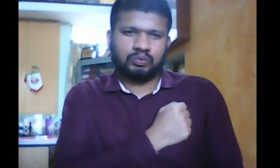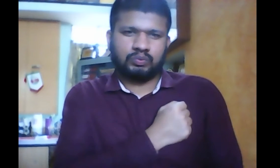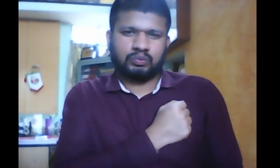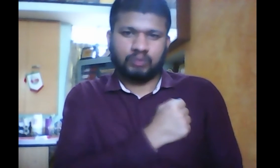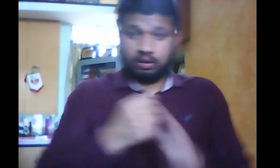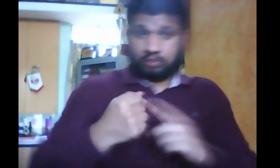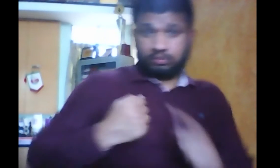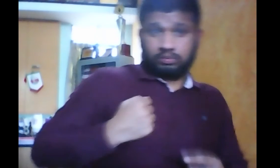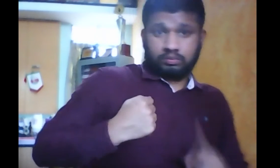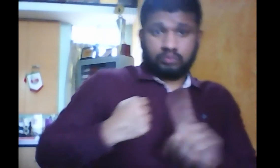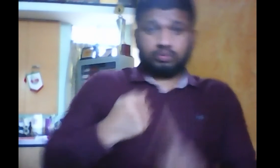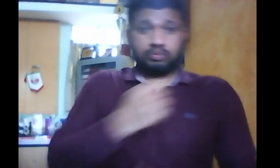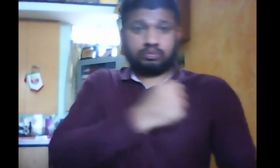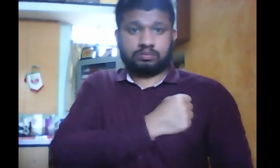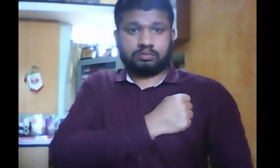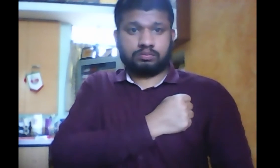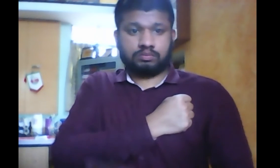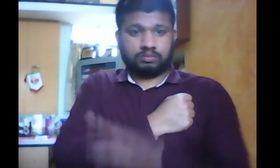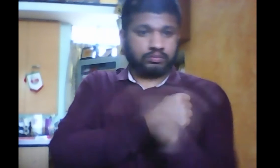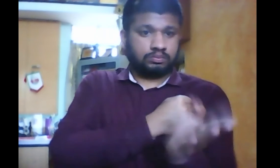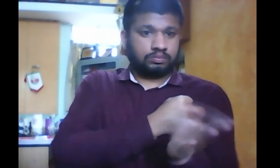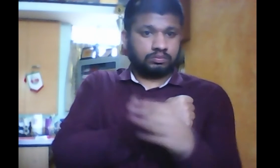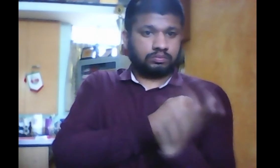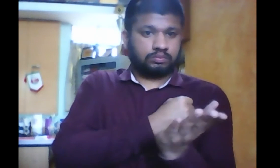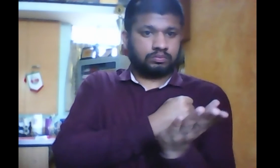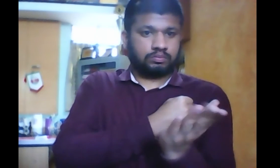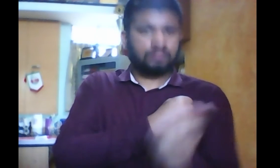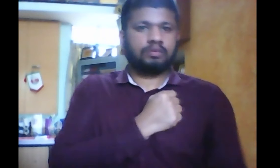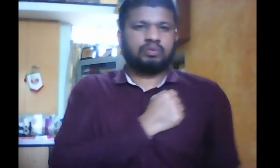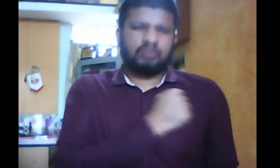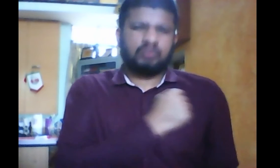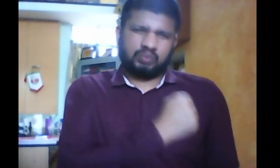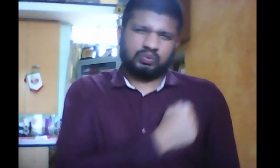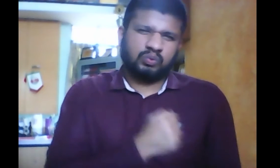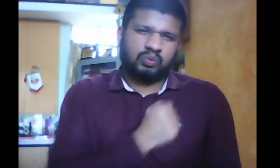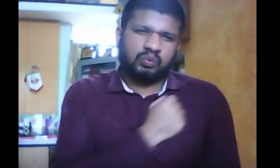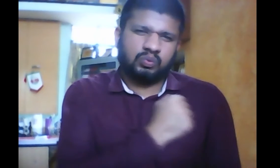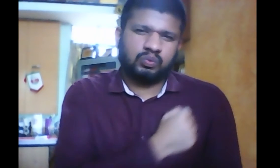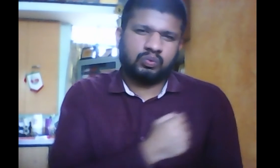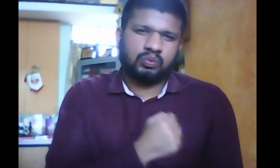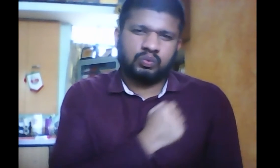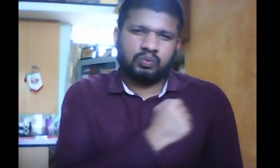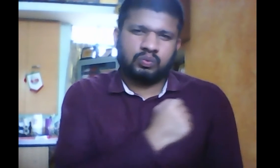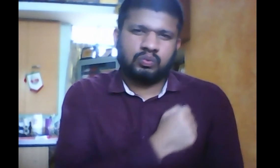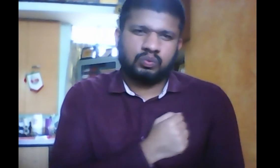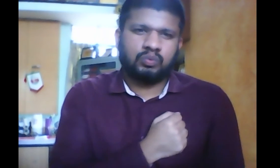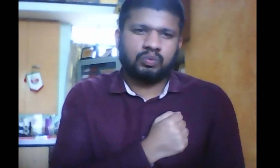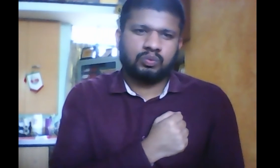Sorry. Not on right side. From your heart. Yeah. Sorry. And feel guilty